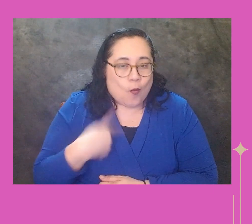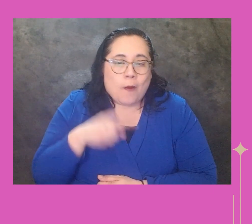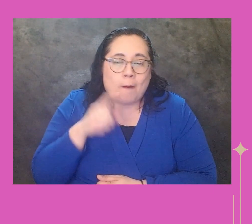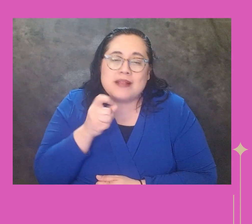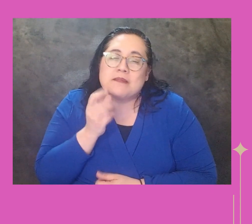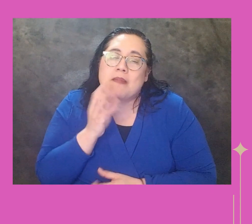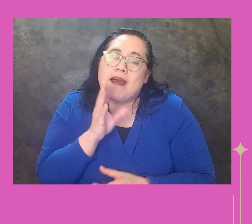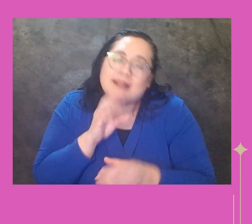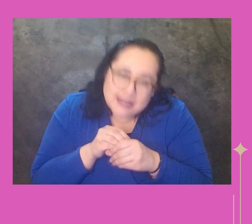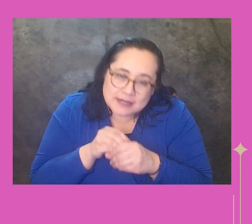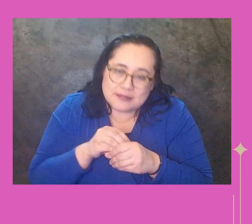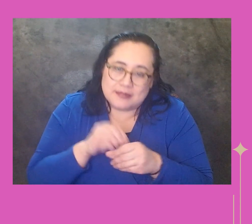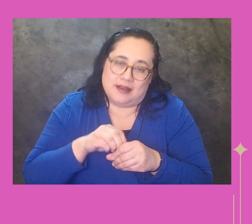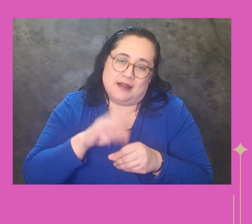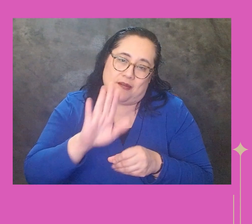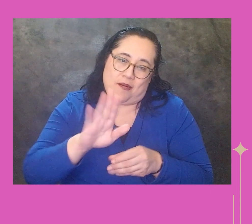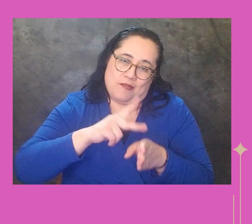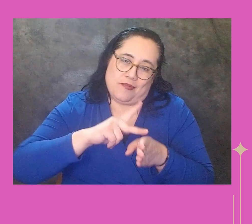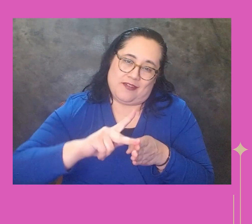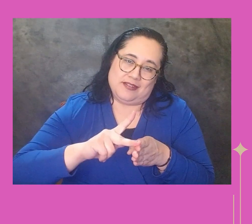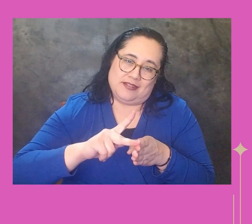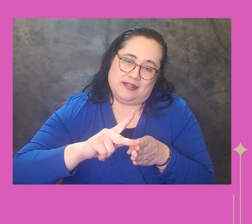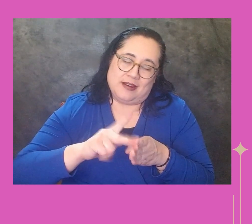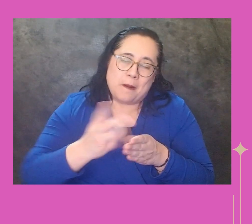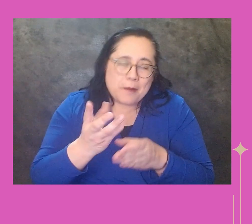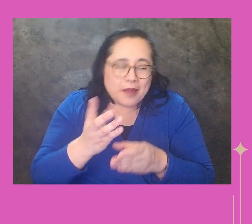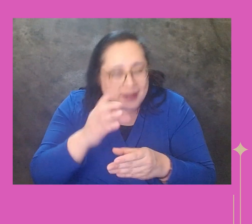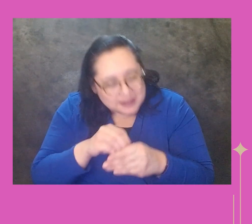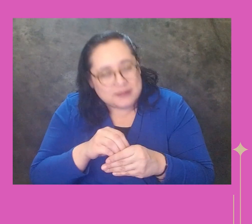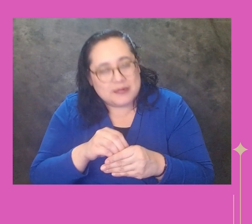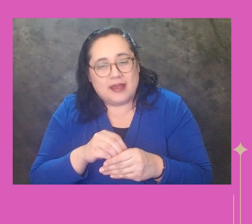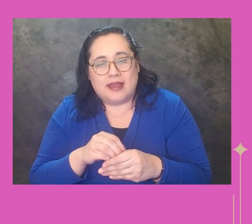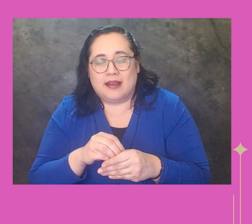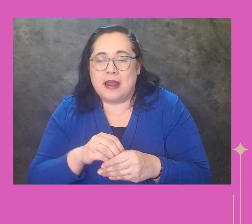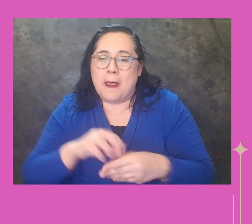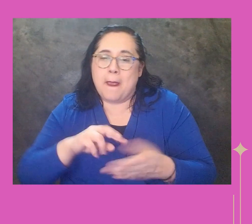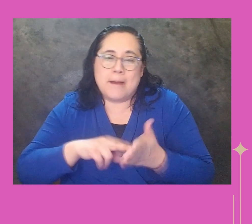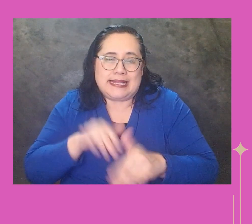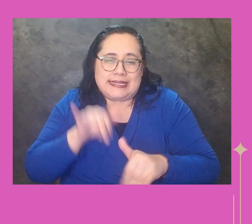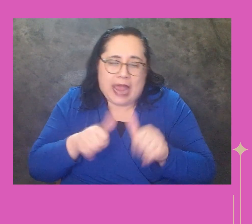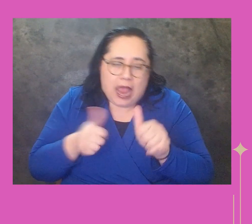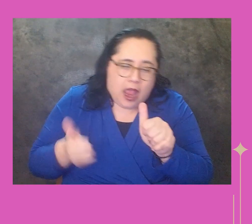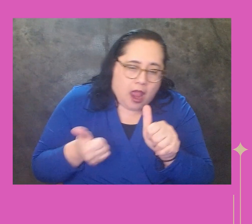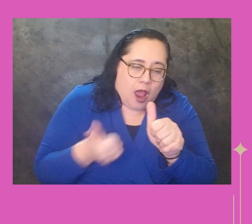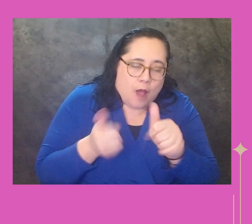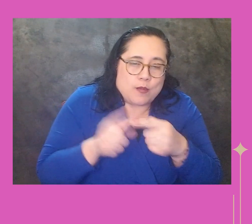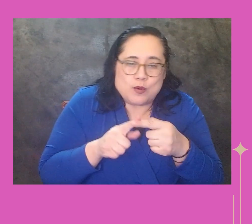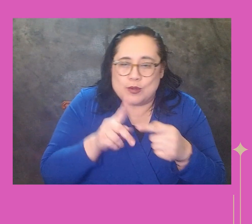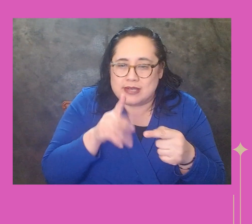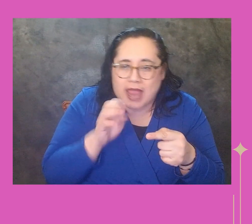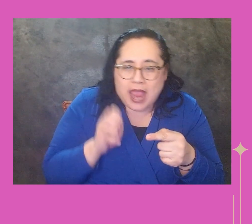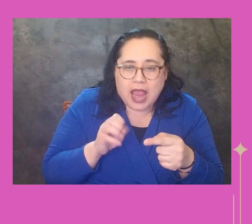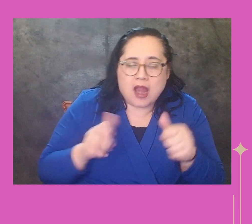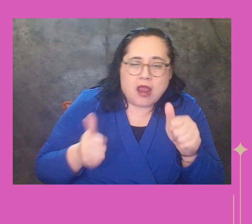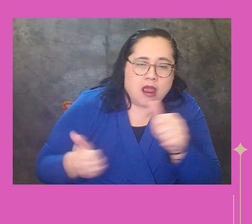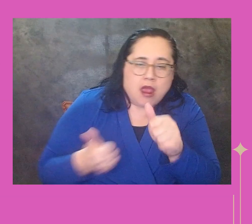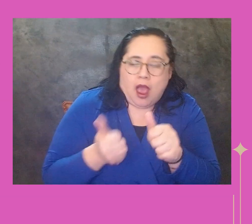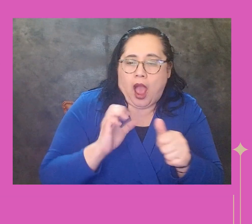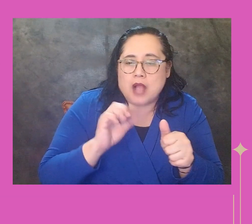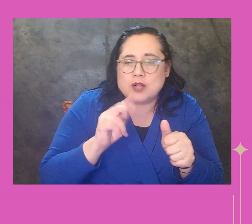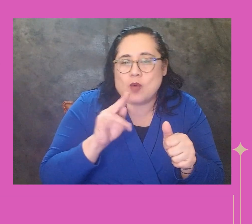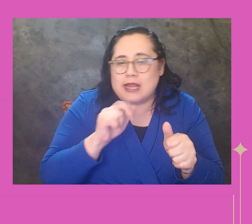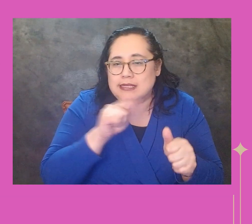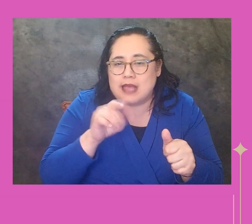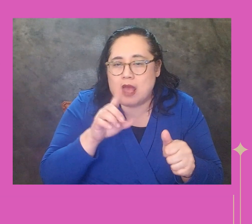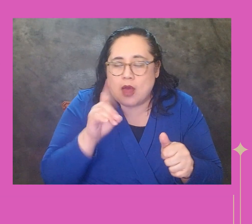profession. It means stay up to date, stay current with the goals of the profession, with the language